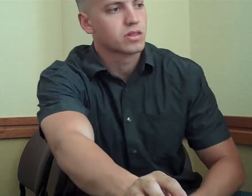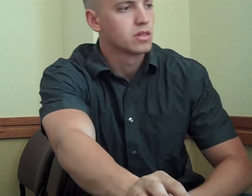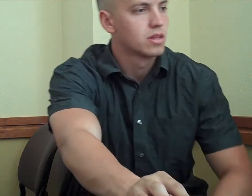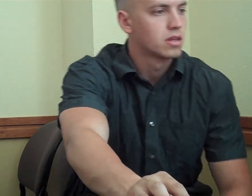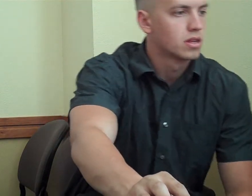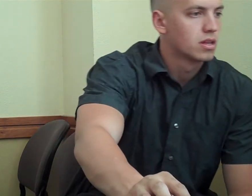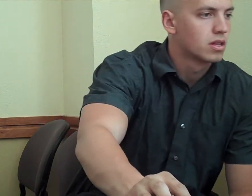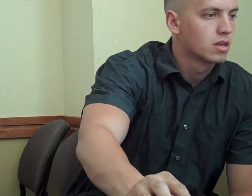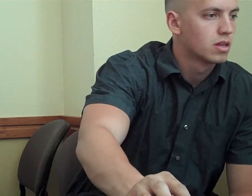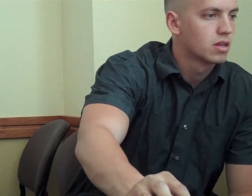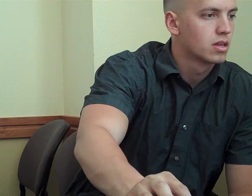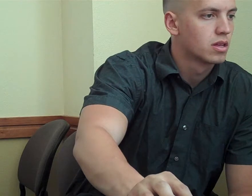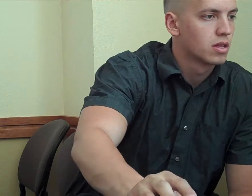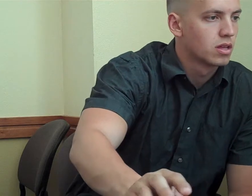strategies to help us understand a